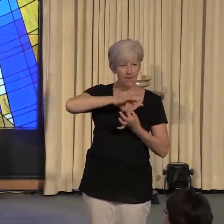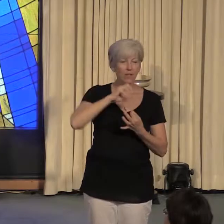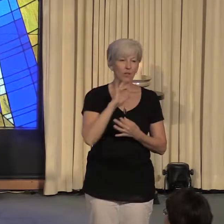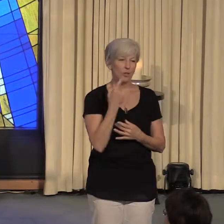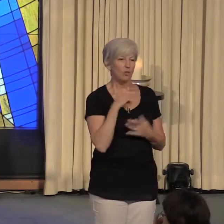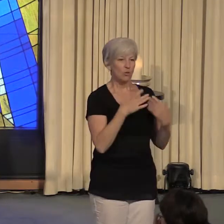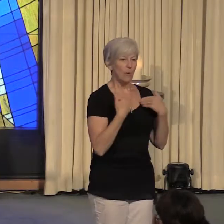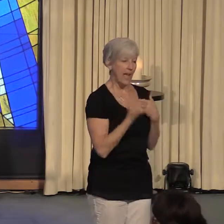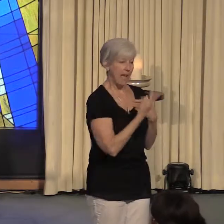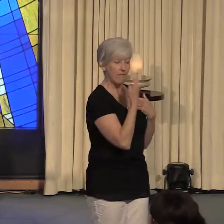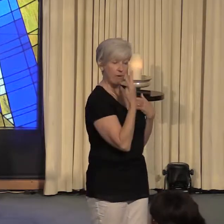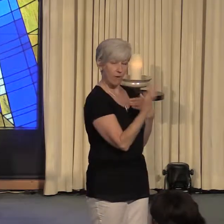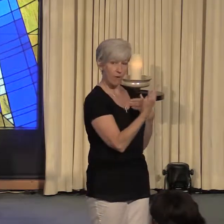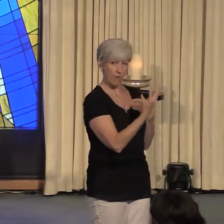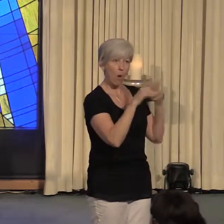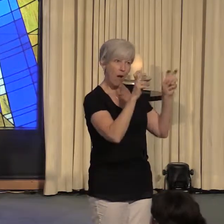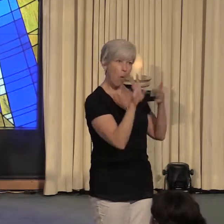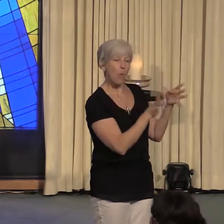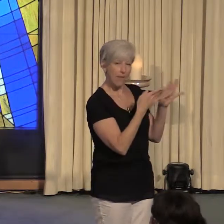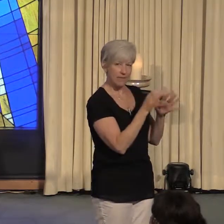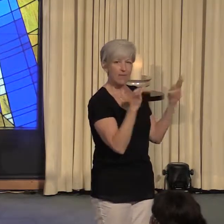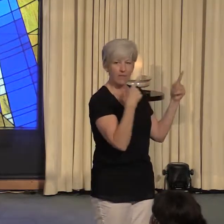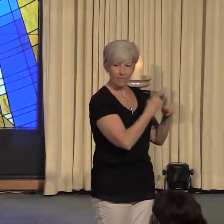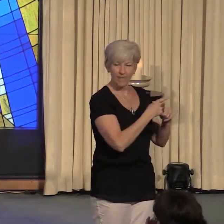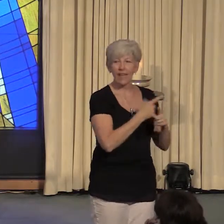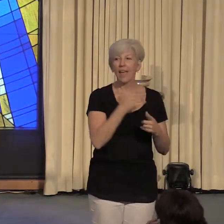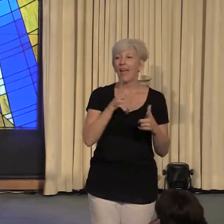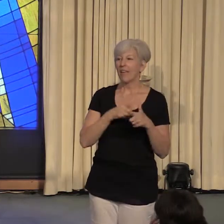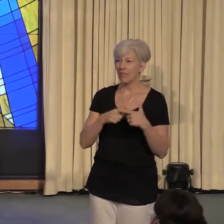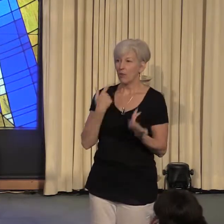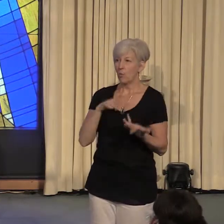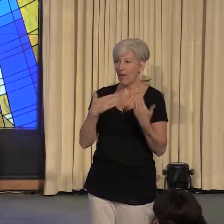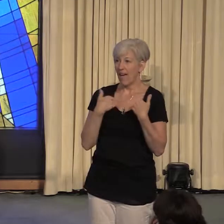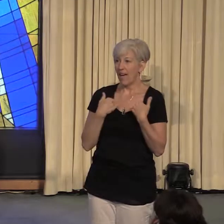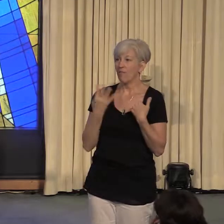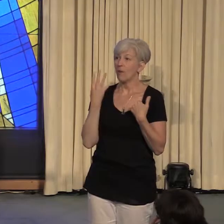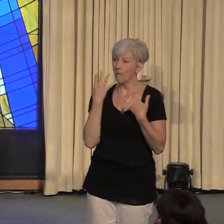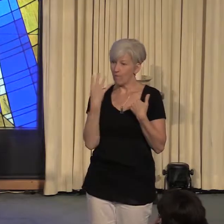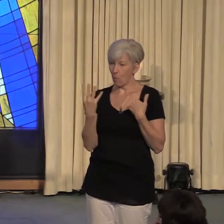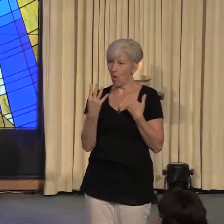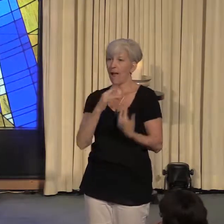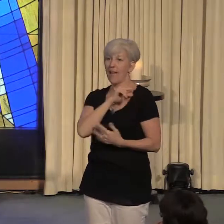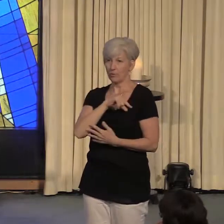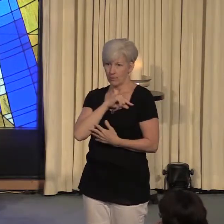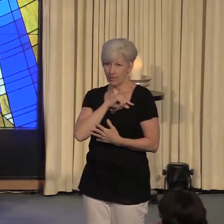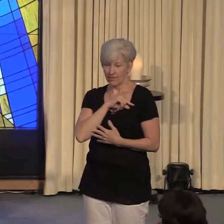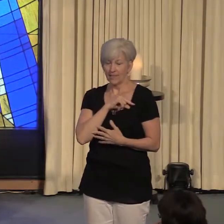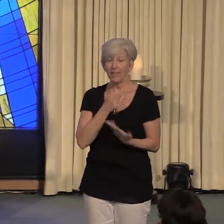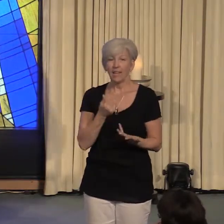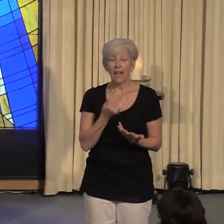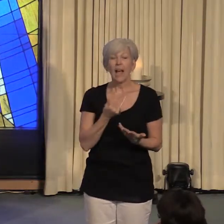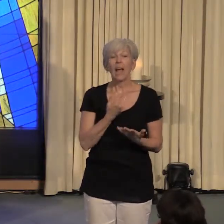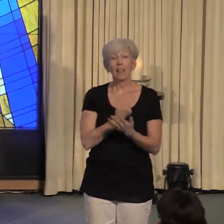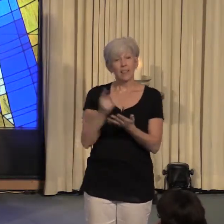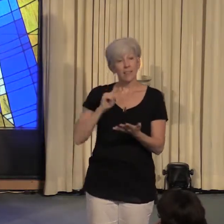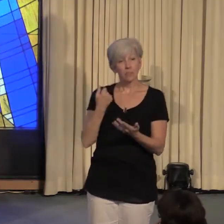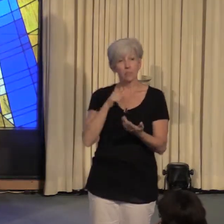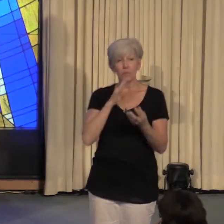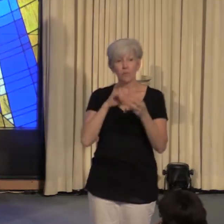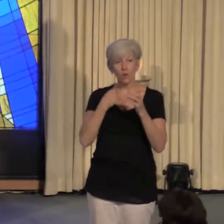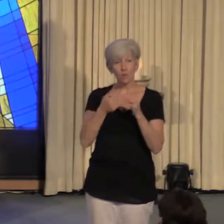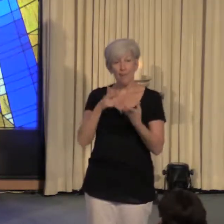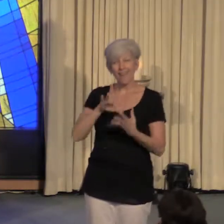conflict, and we also then have 4 attributes that we're going to finish talking about. Last week we talked about communion and how it